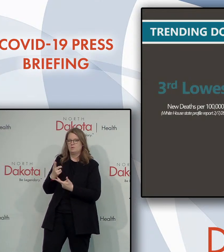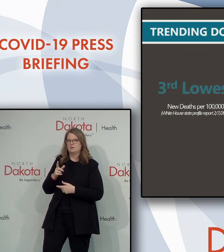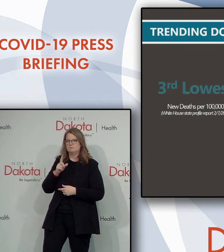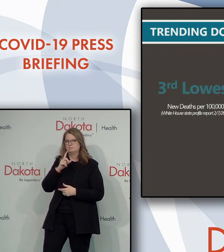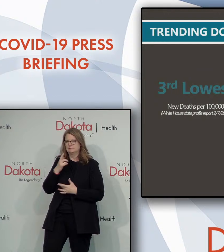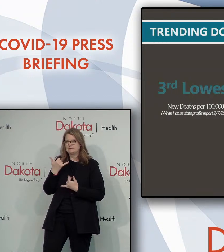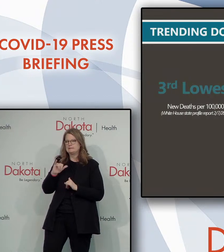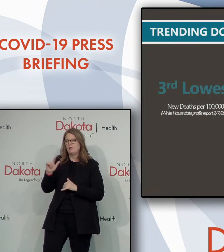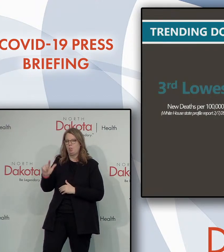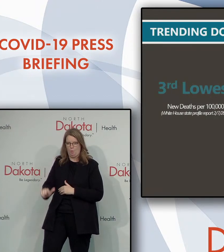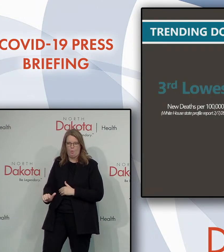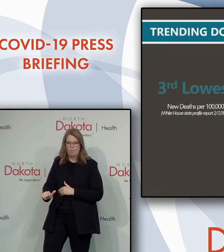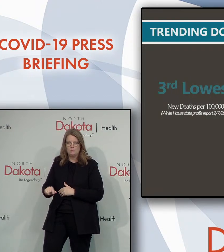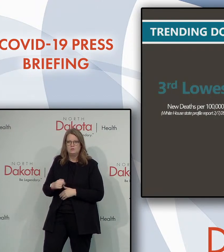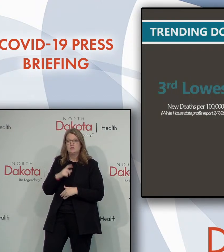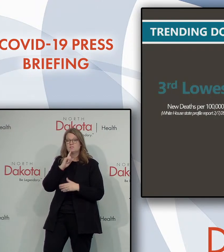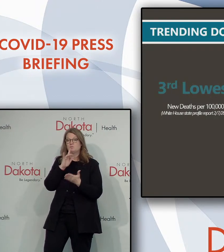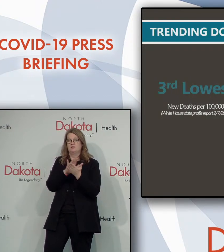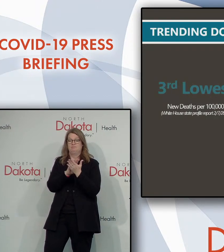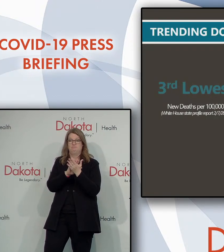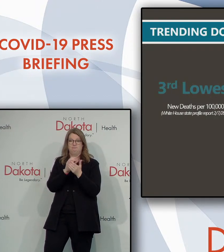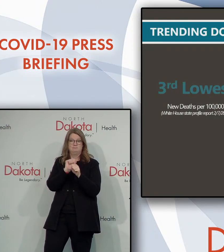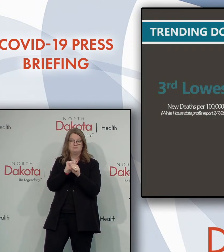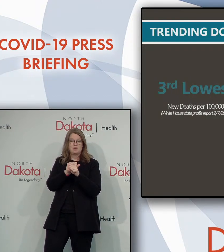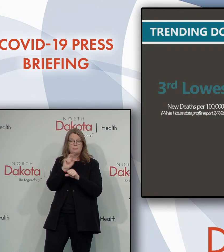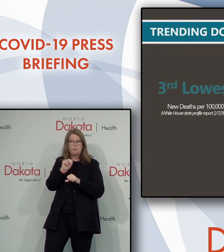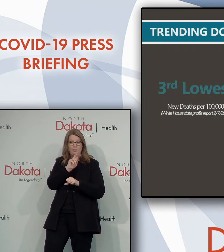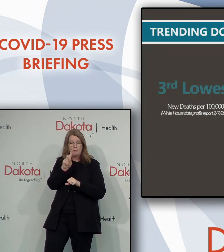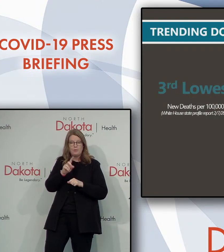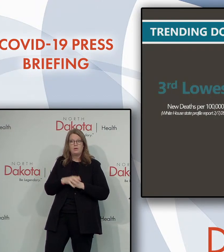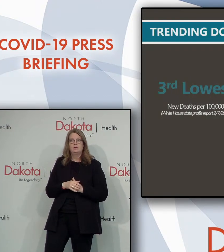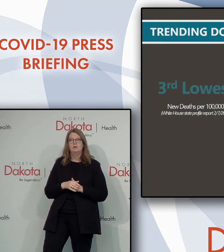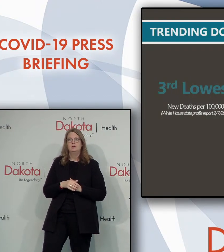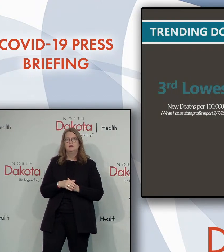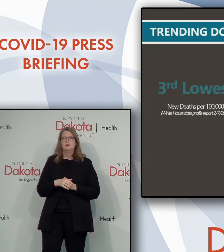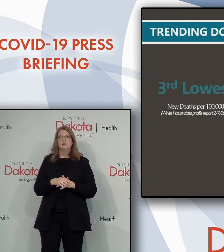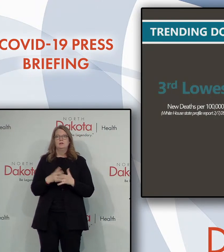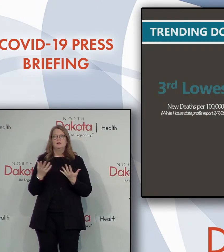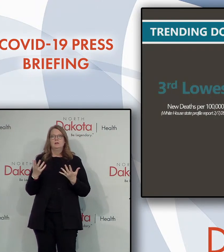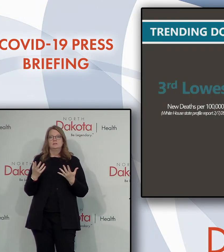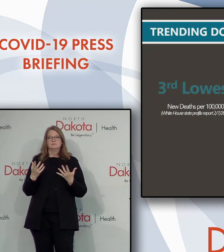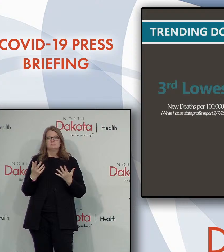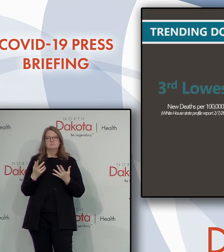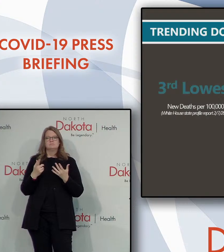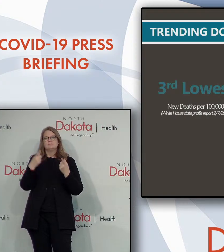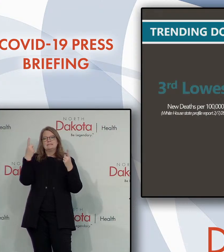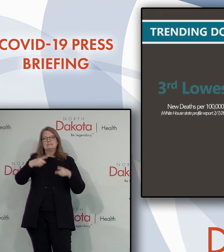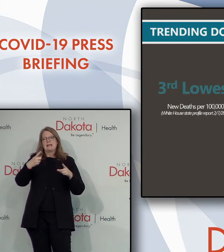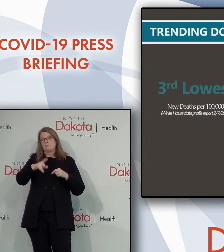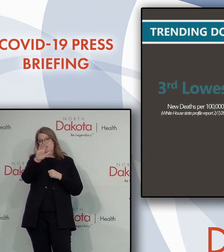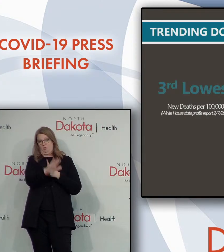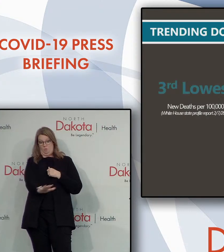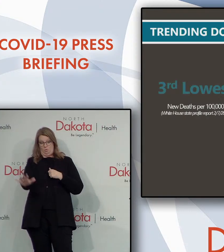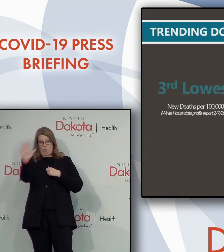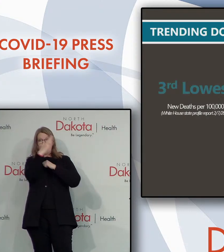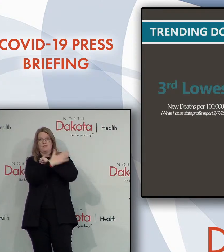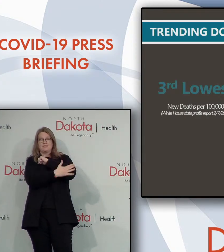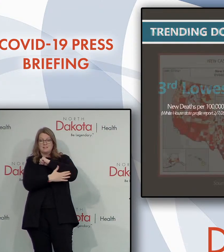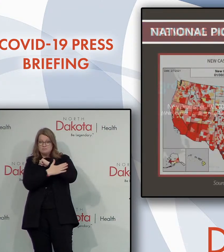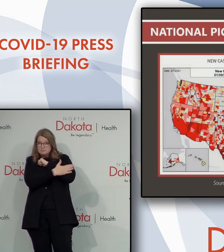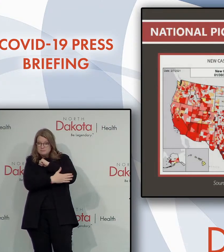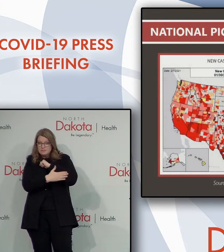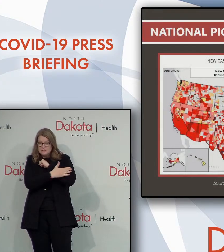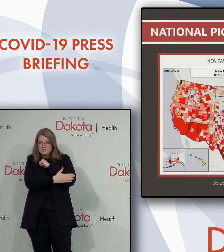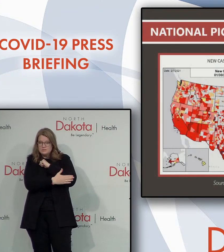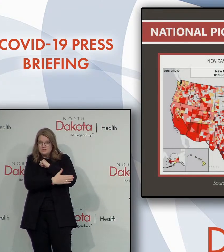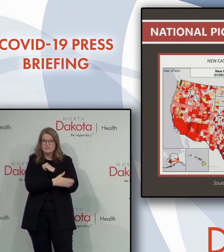So again, great job, North Dakota. In terms of the national picture, always good for us to take a look here because I know